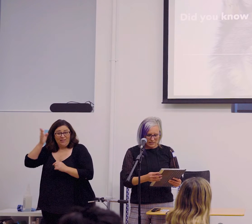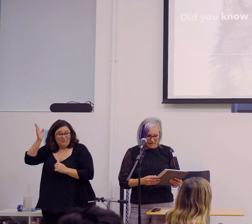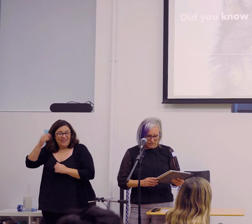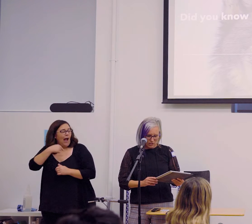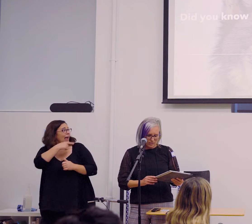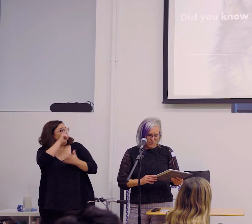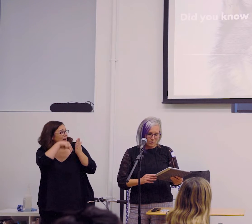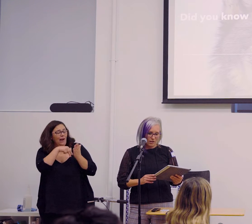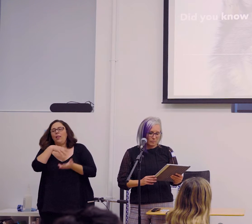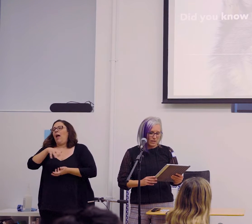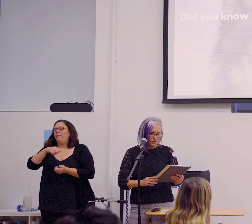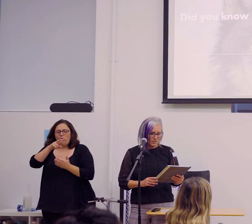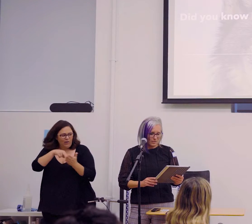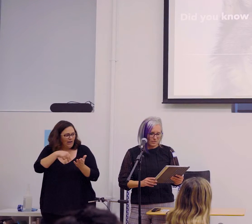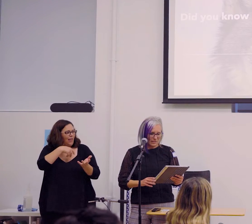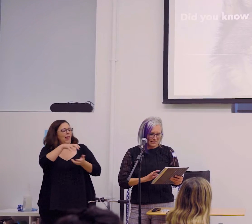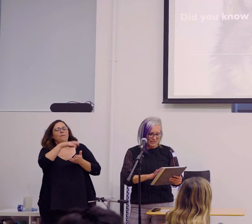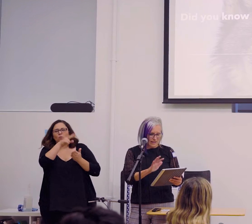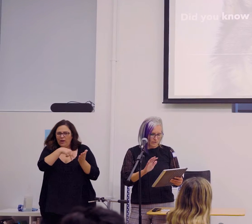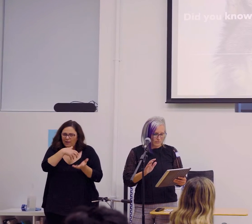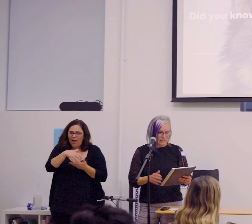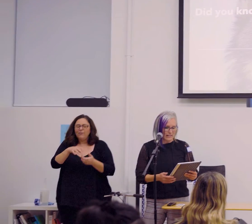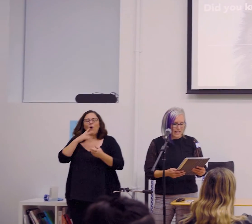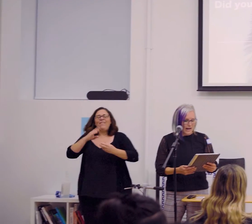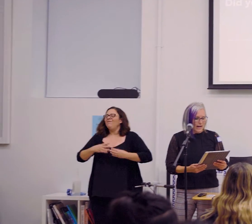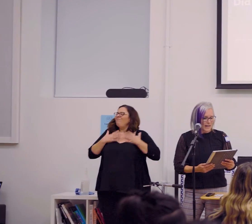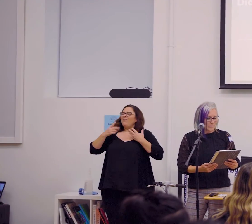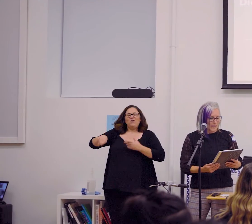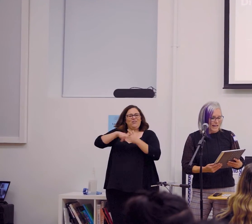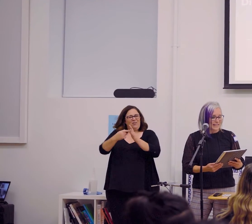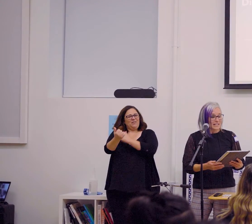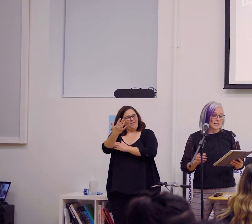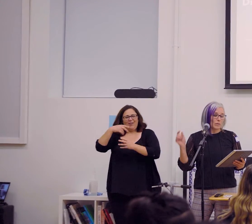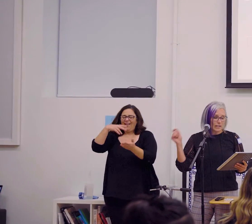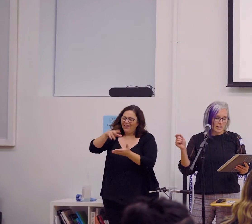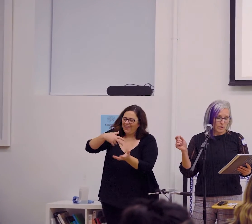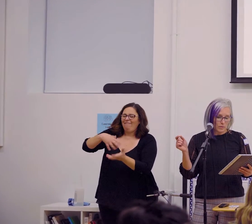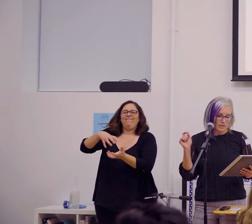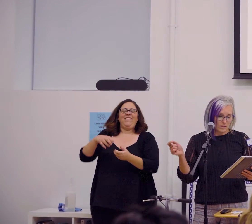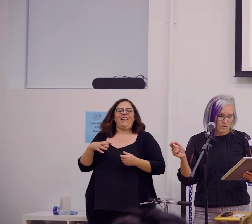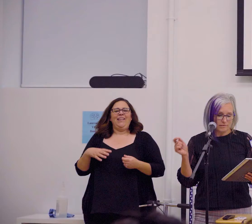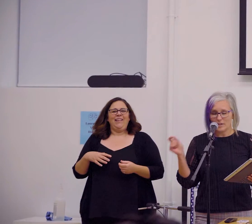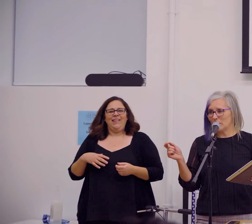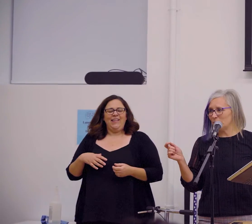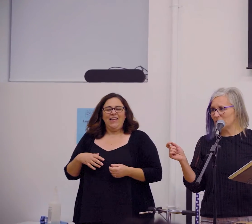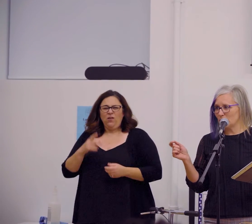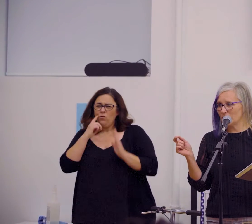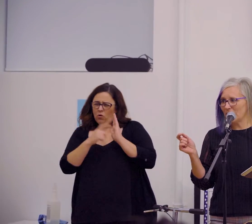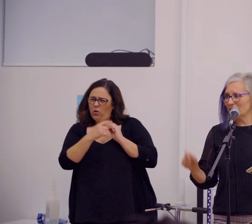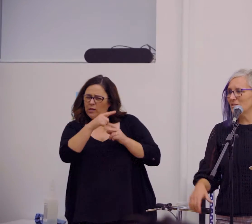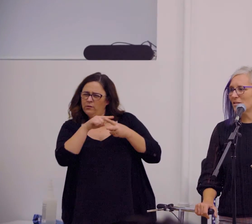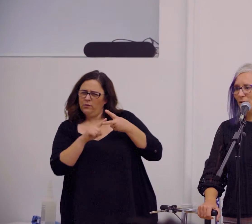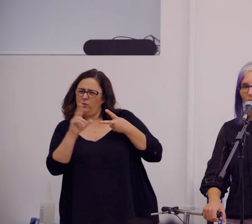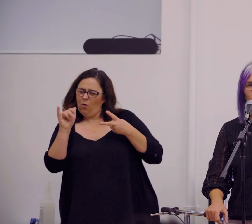been great, and I just turned off my notes, so isn't that so fun? And then the similarity between the two, if anybody picked